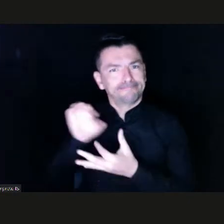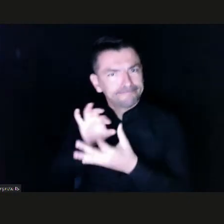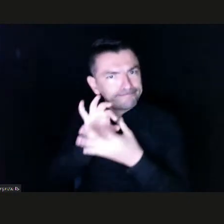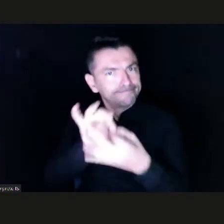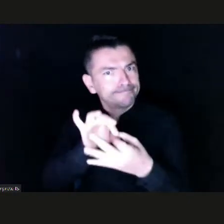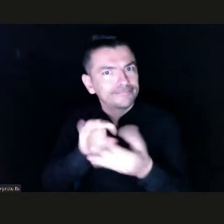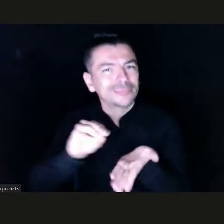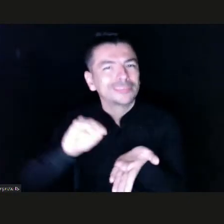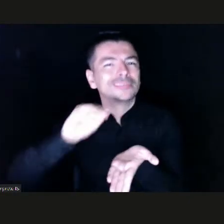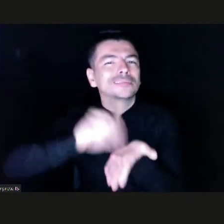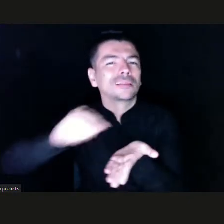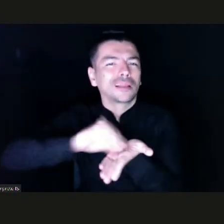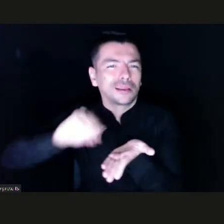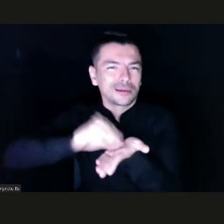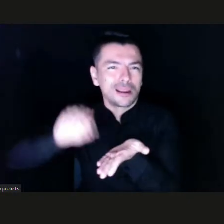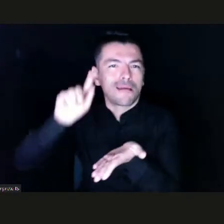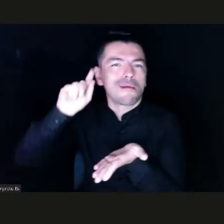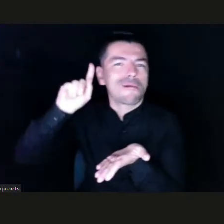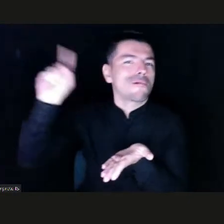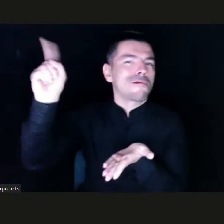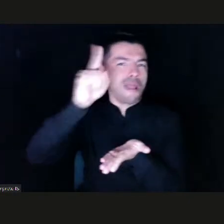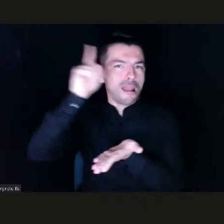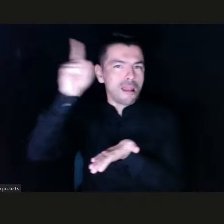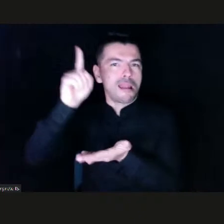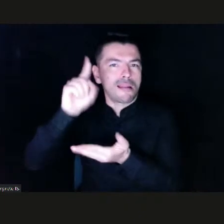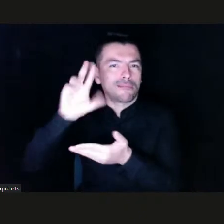General of the United Nations and